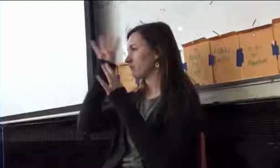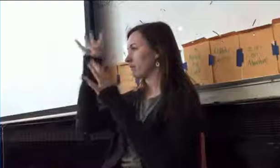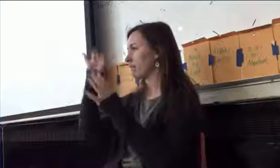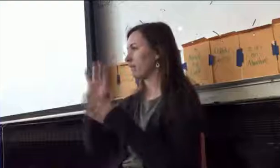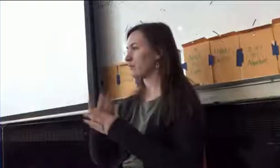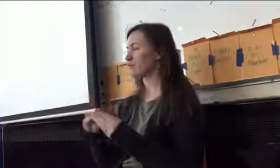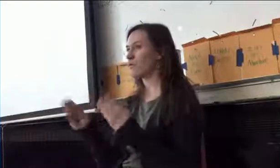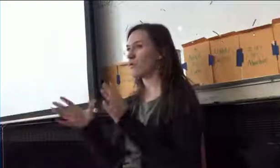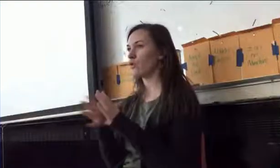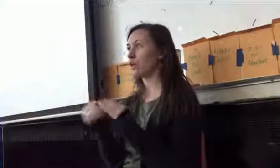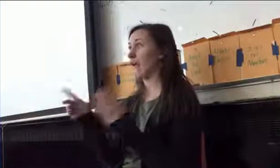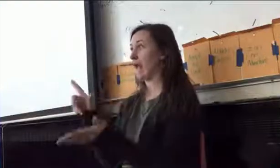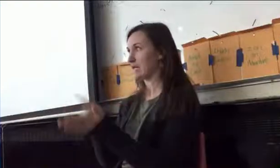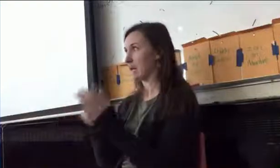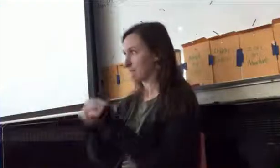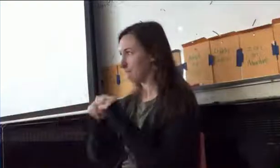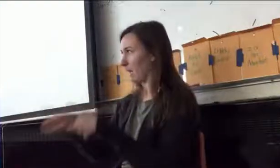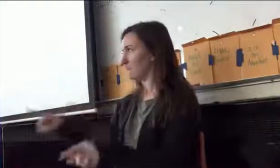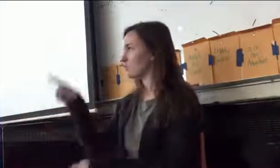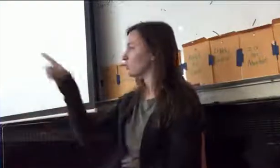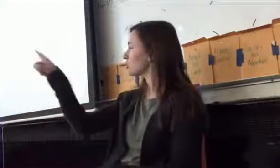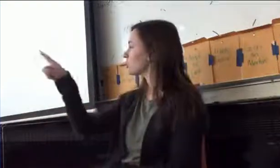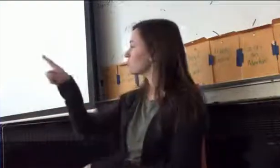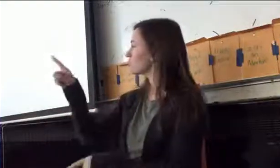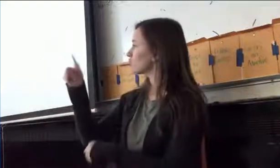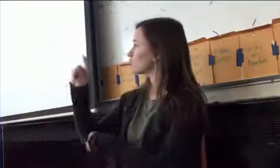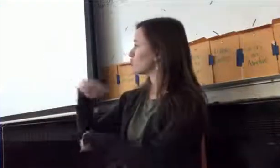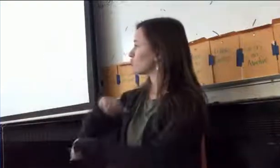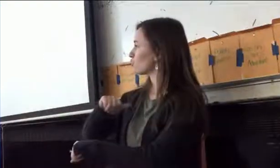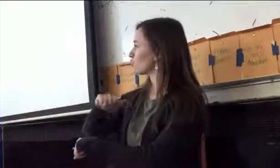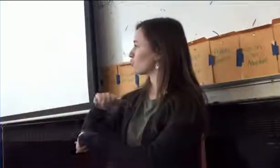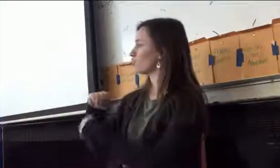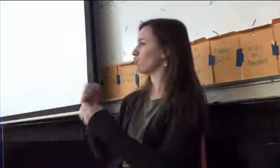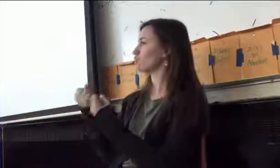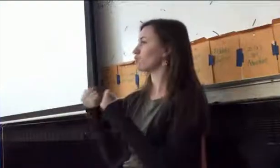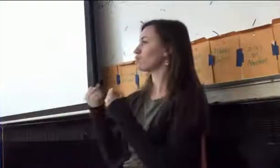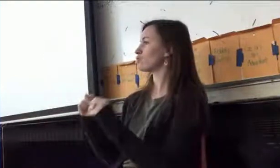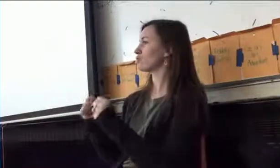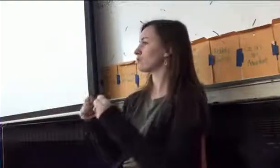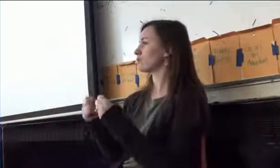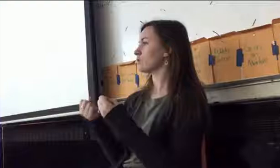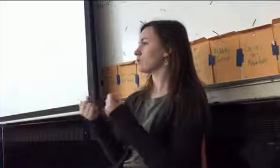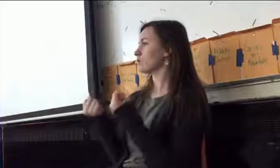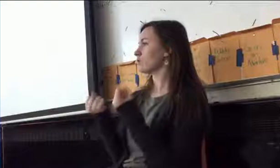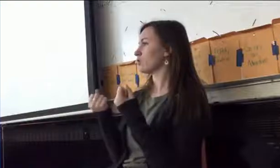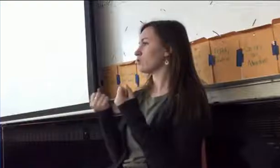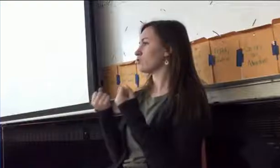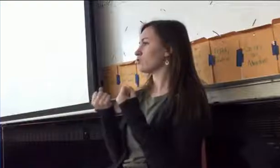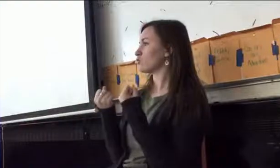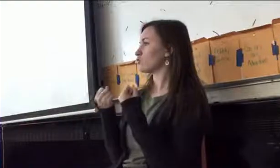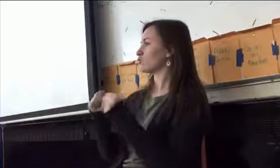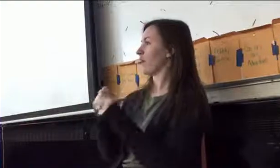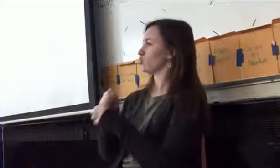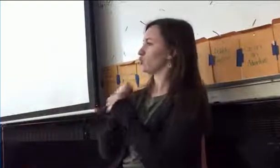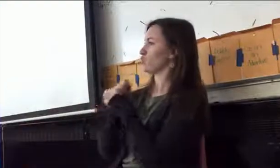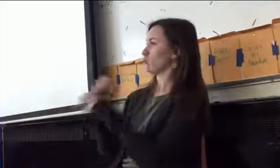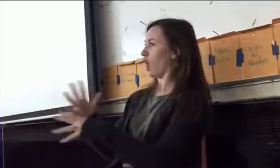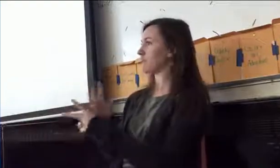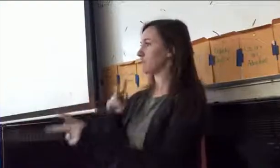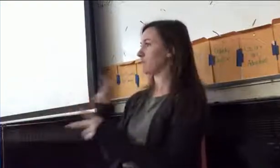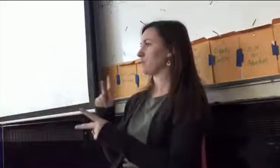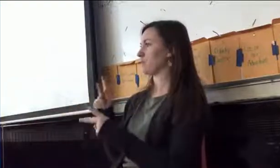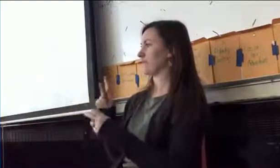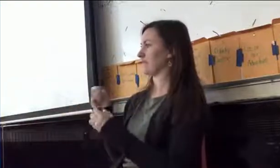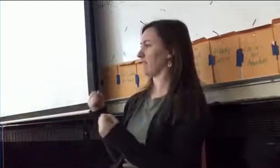and published it? To create feelings of anti-immigration. Yeah, exactly. It's nativism, right? Think about it this way. If you allow